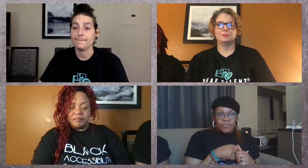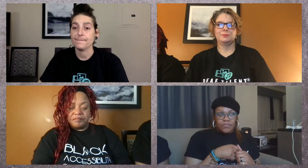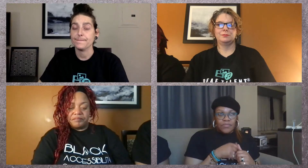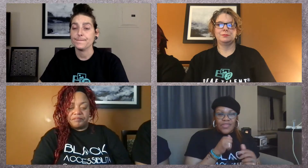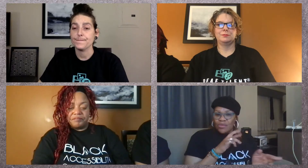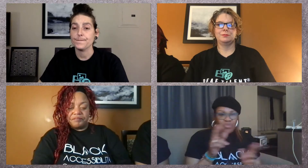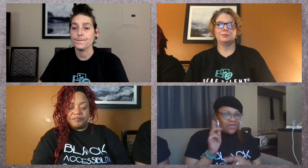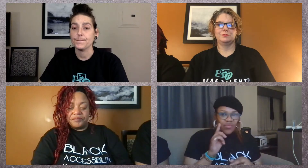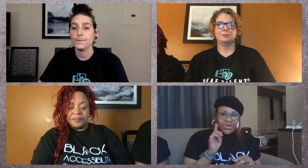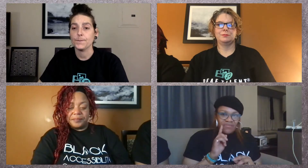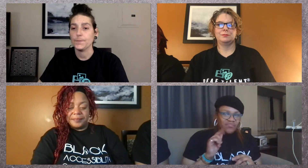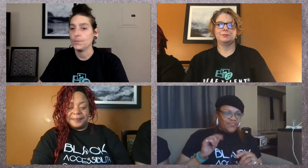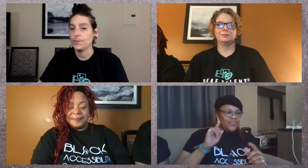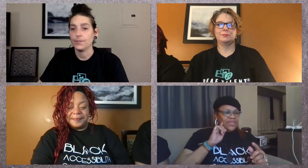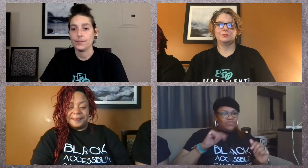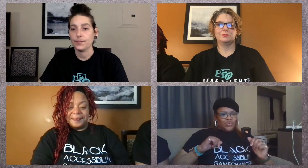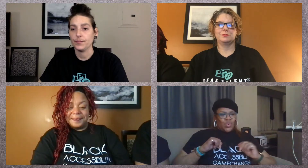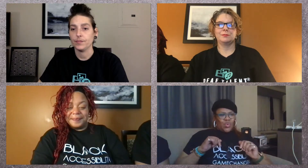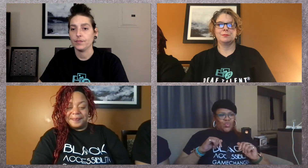Hollywood is